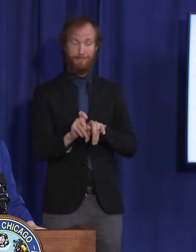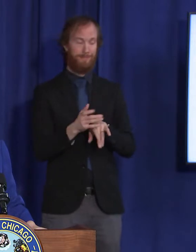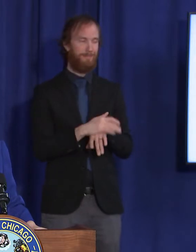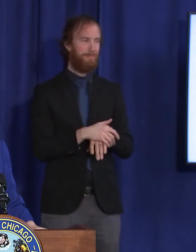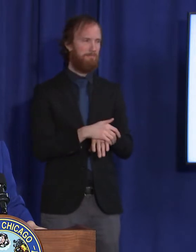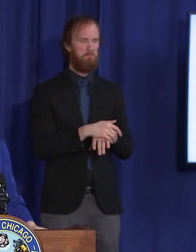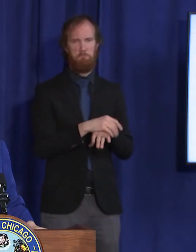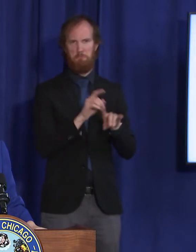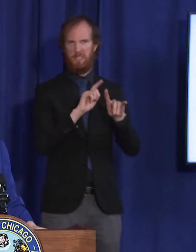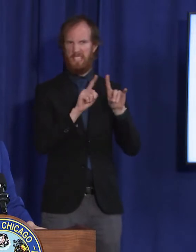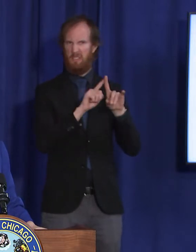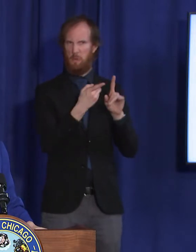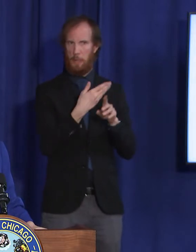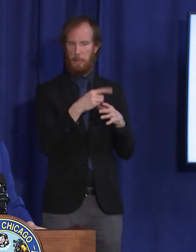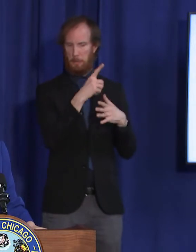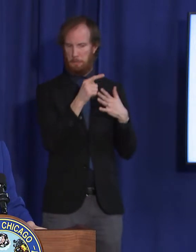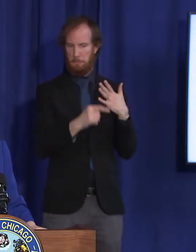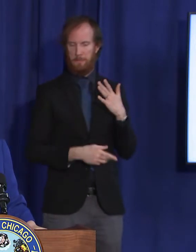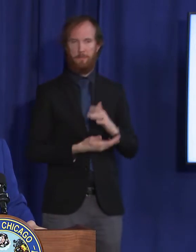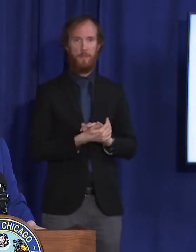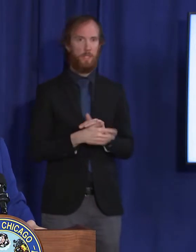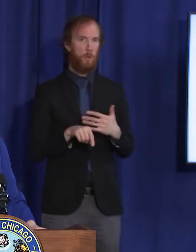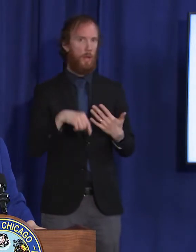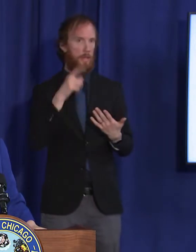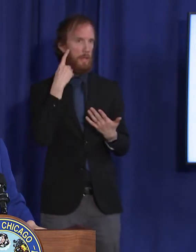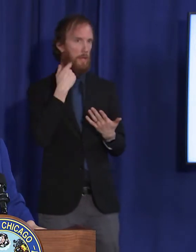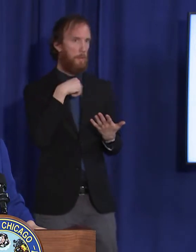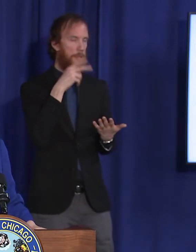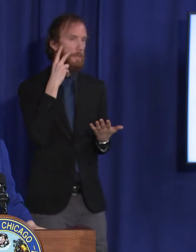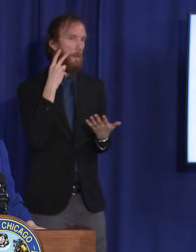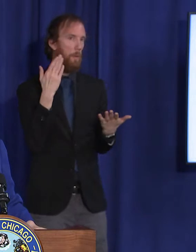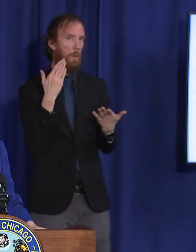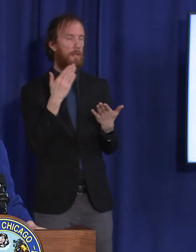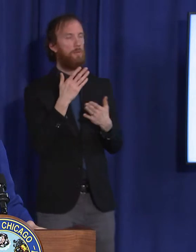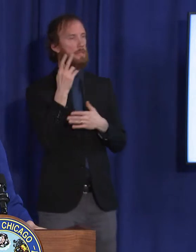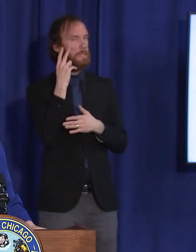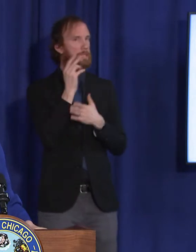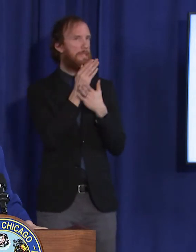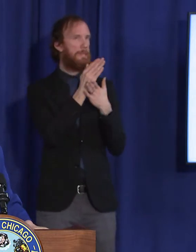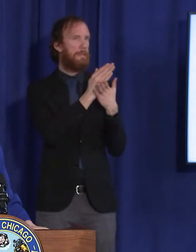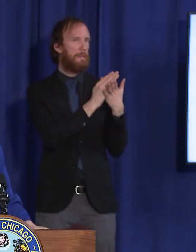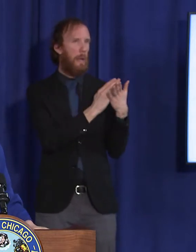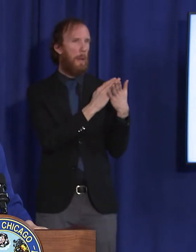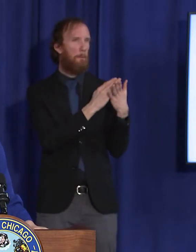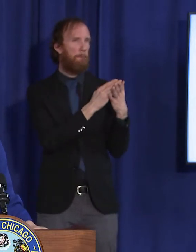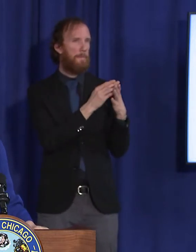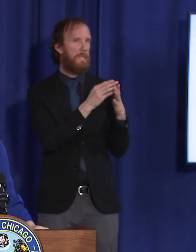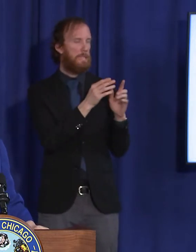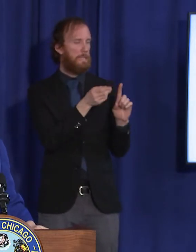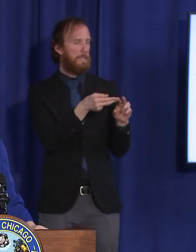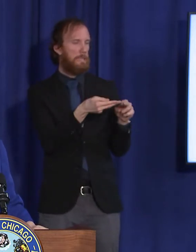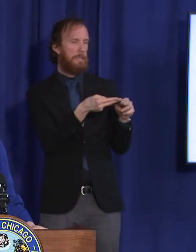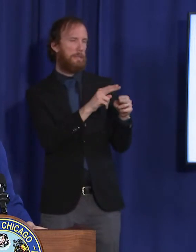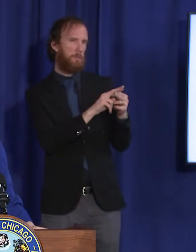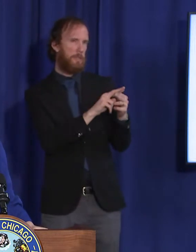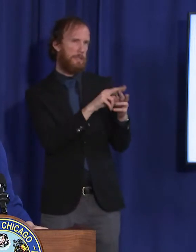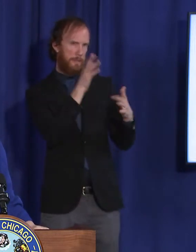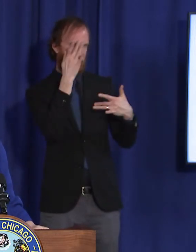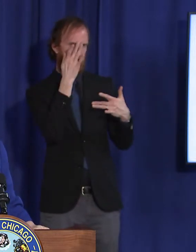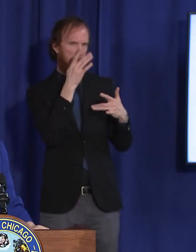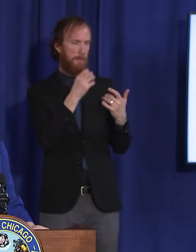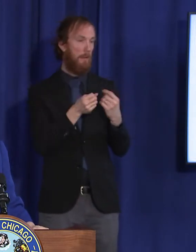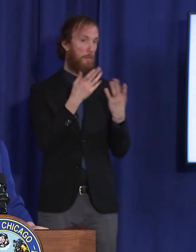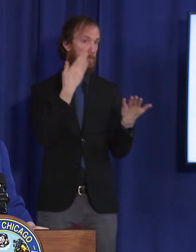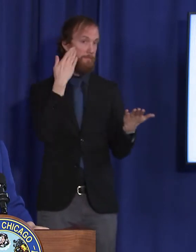so, I do think we are seeing the beginnings of some increase here. The question is, how much will that be? But I